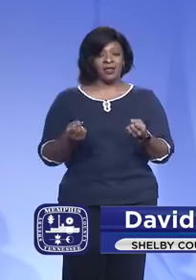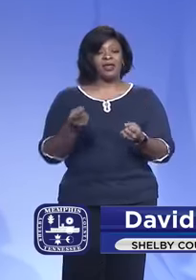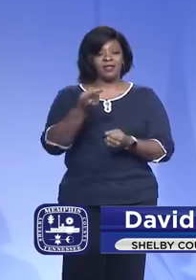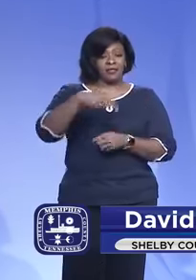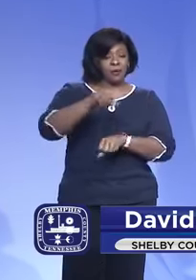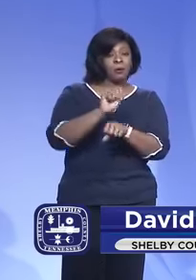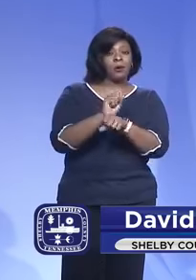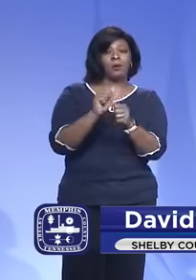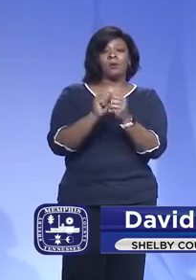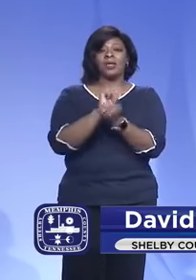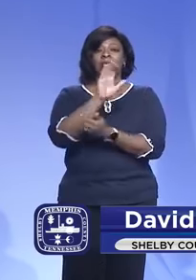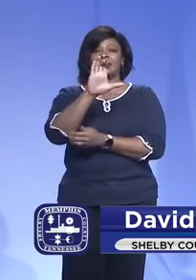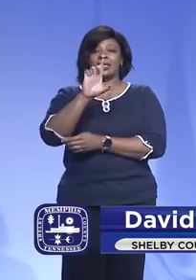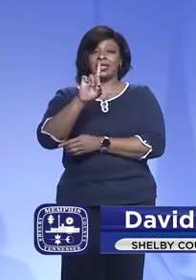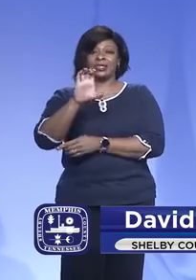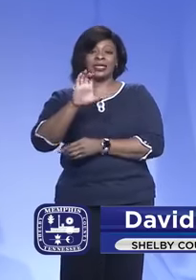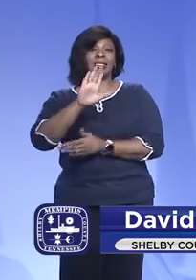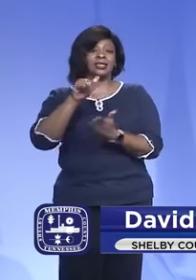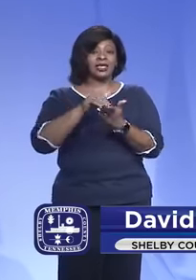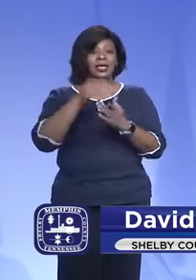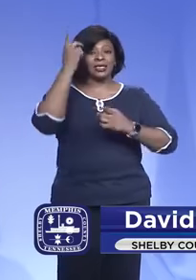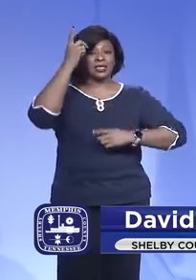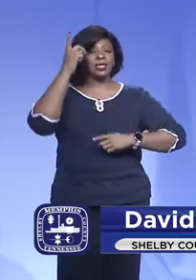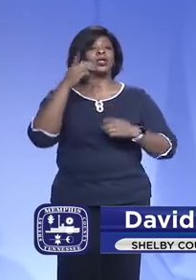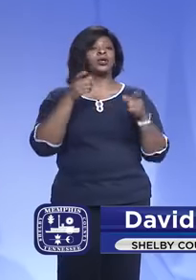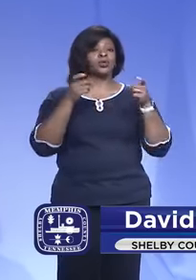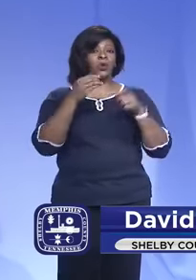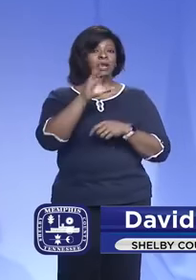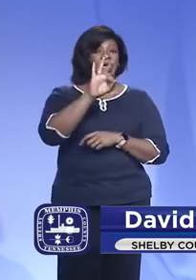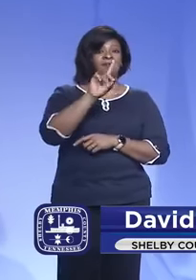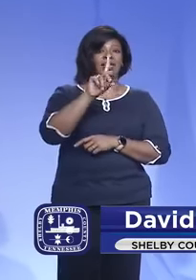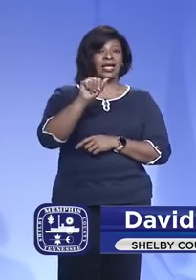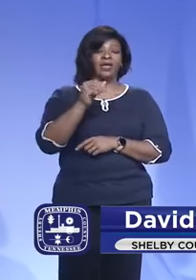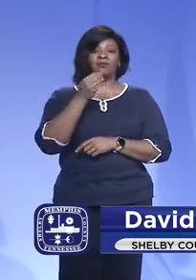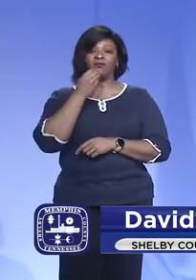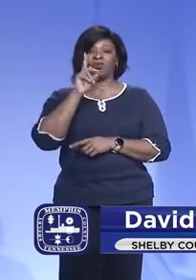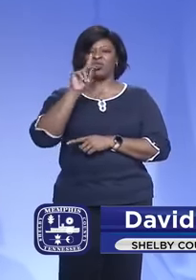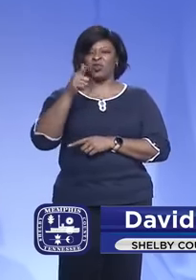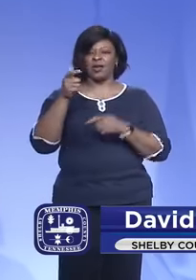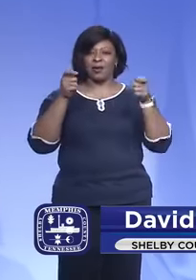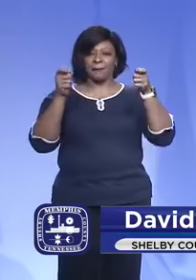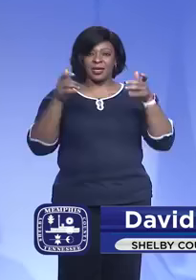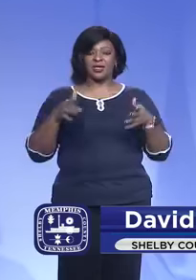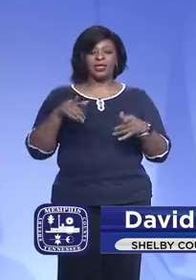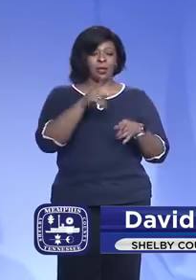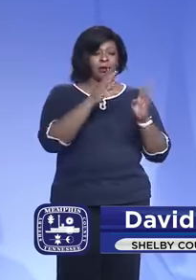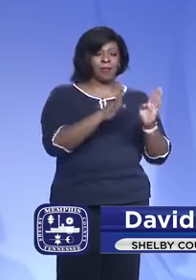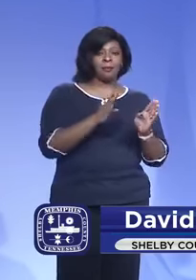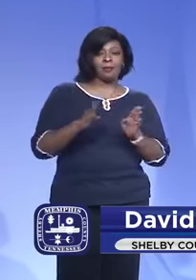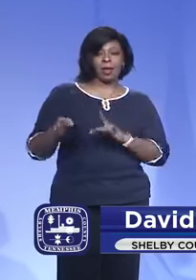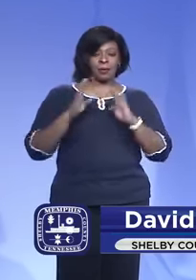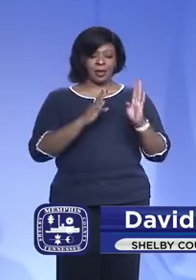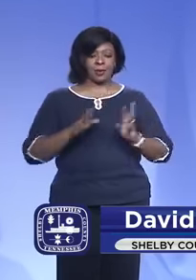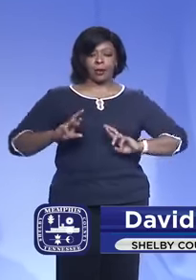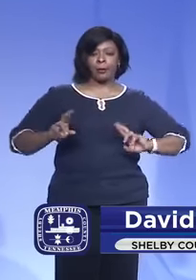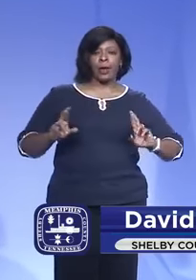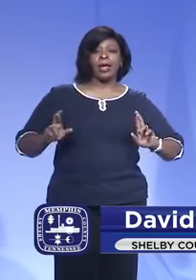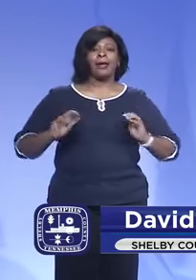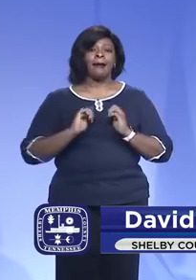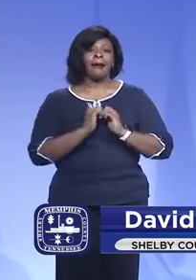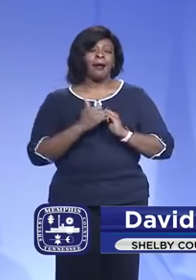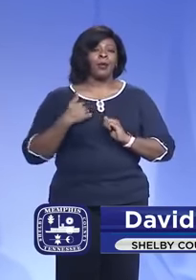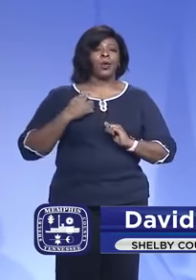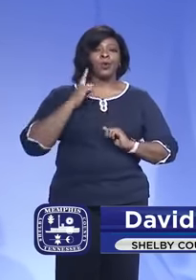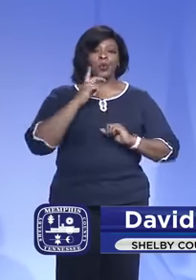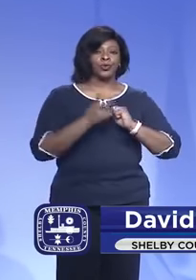are working with the Centers for Disease Control and the FDA. Everybody's laying the groundwork. They're planning. They're planning for how are we going